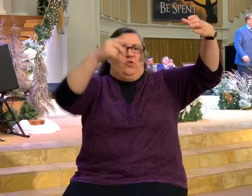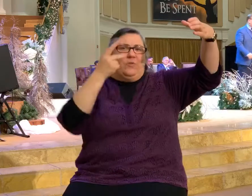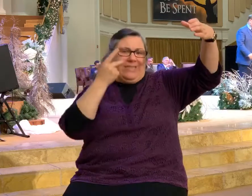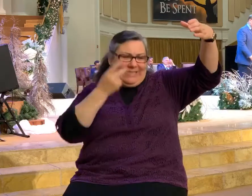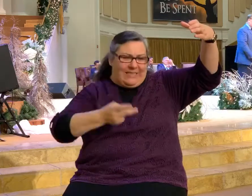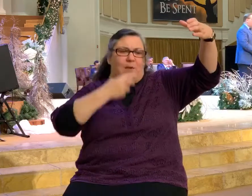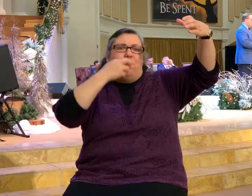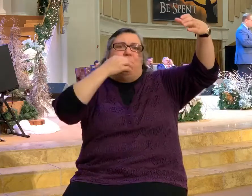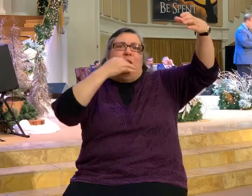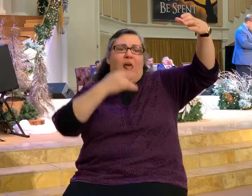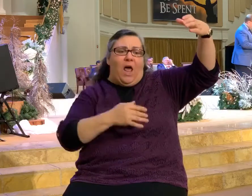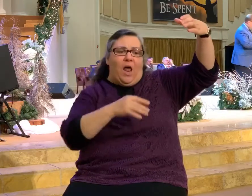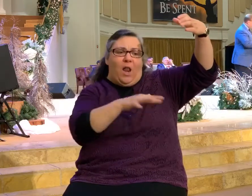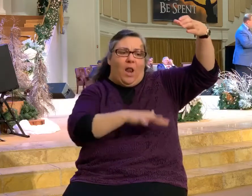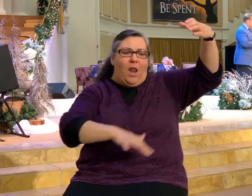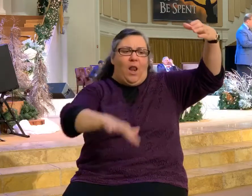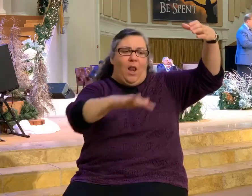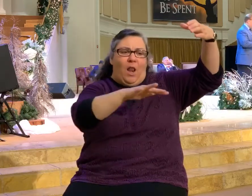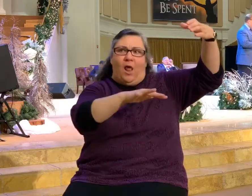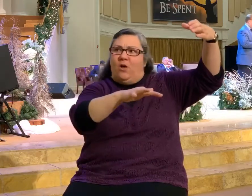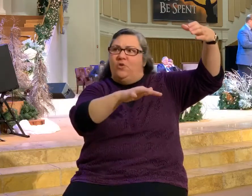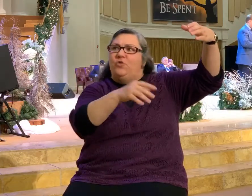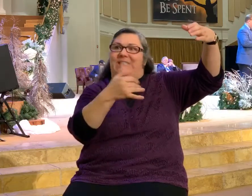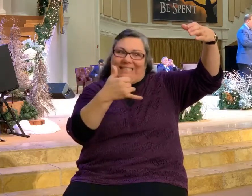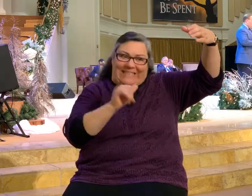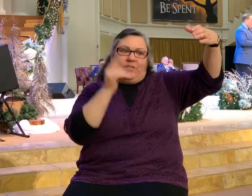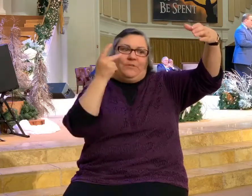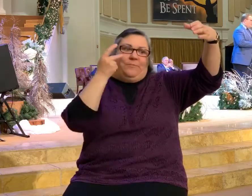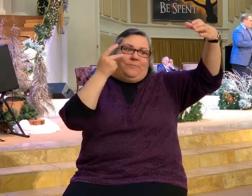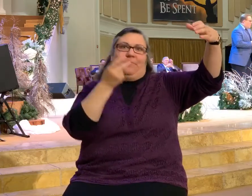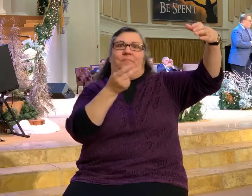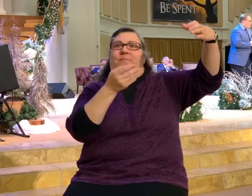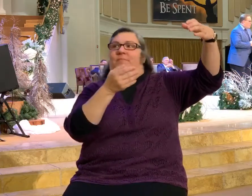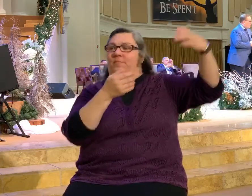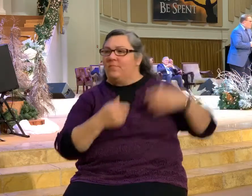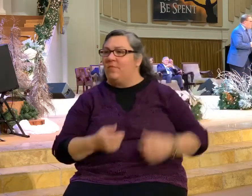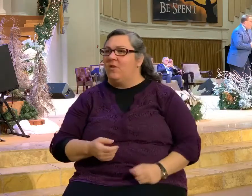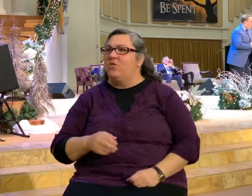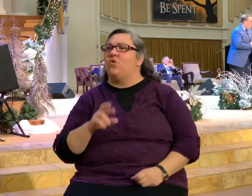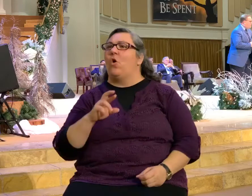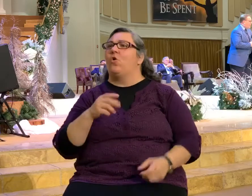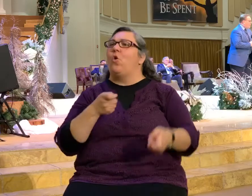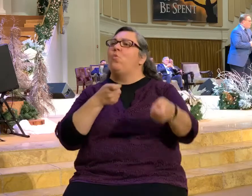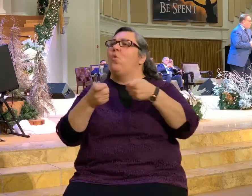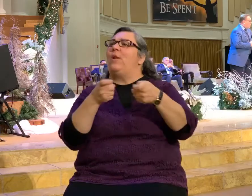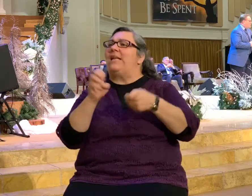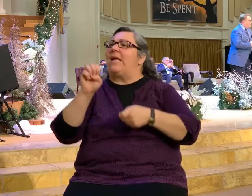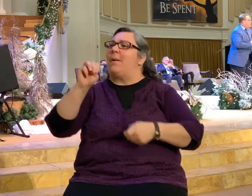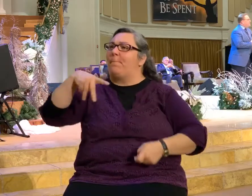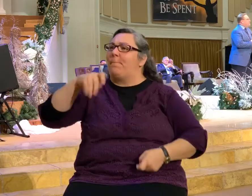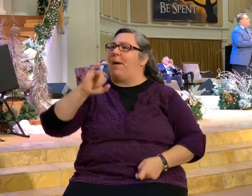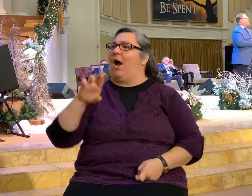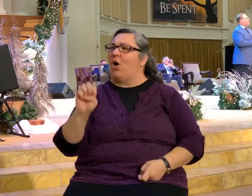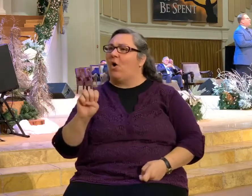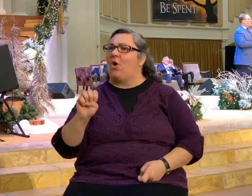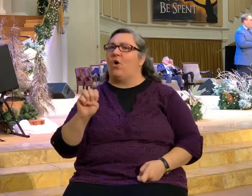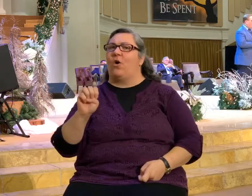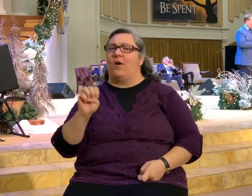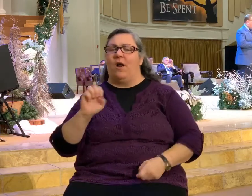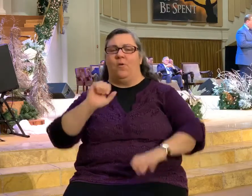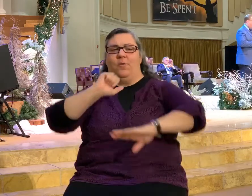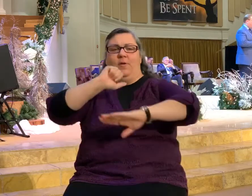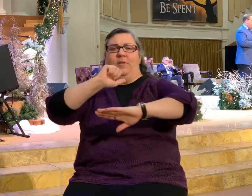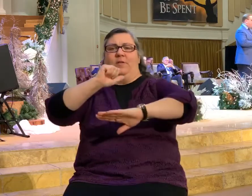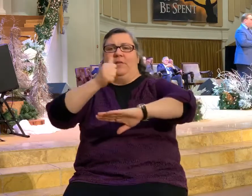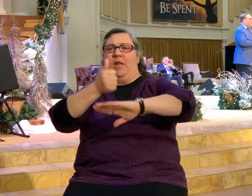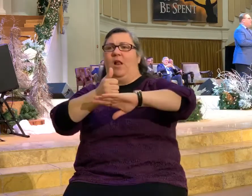pooled are still standing today. And so the ruling empire that was in the position of